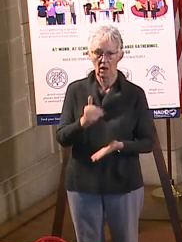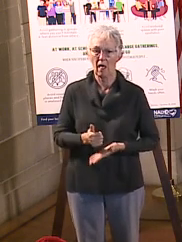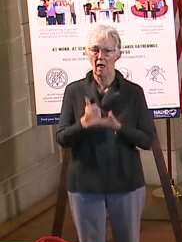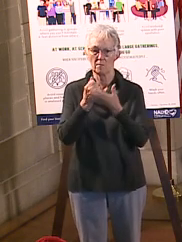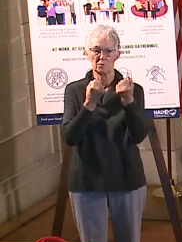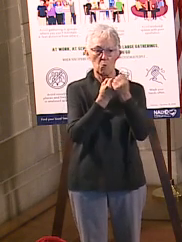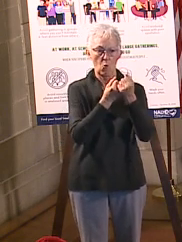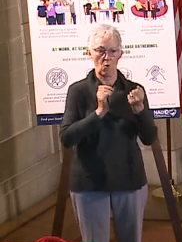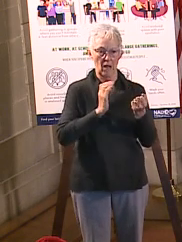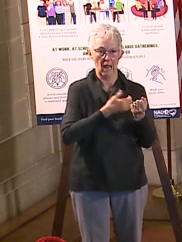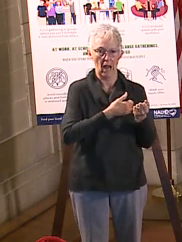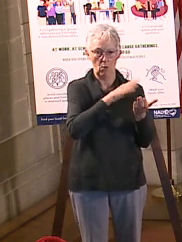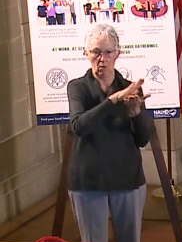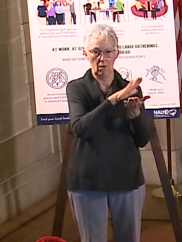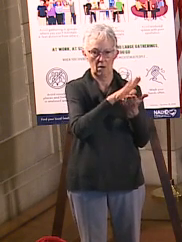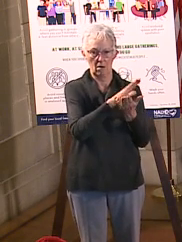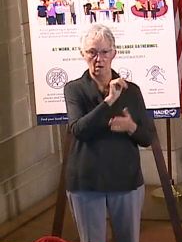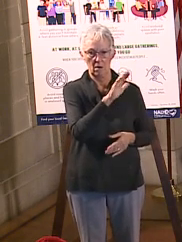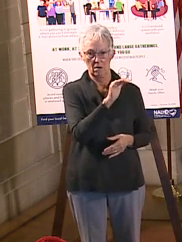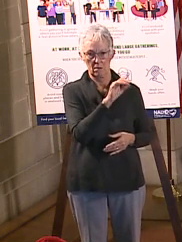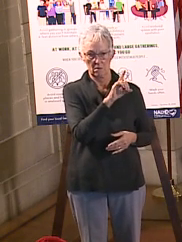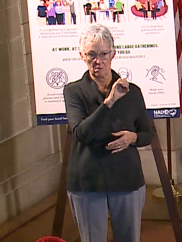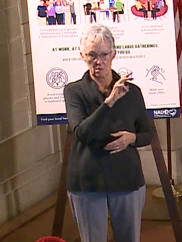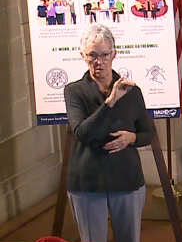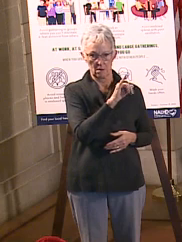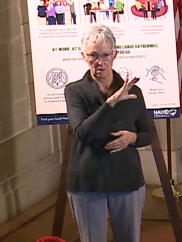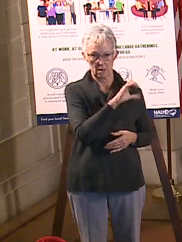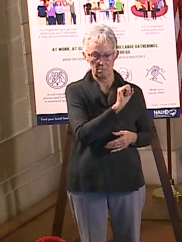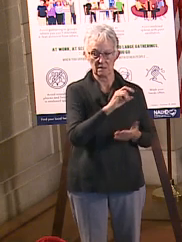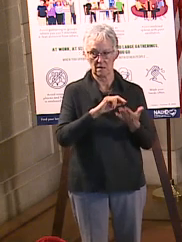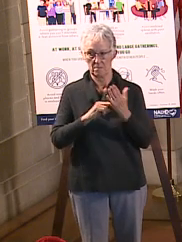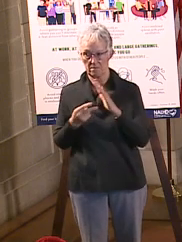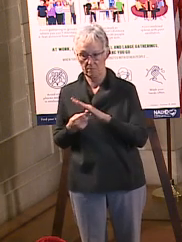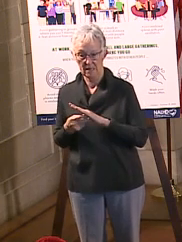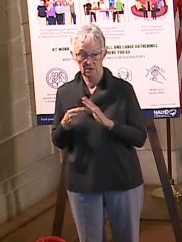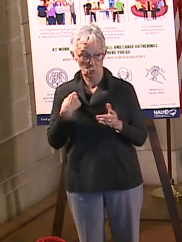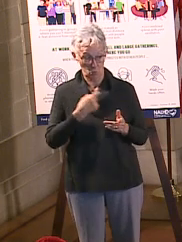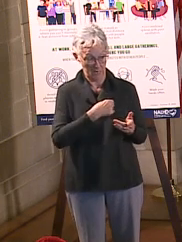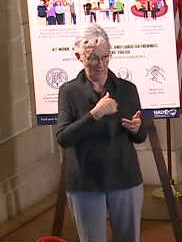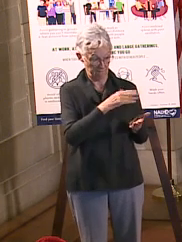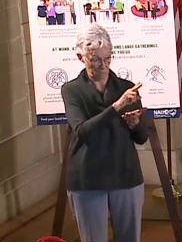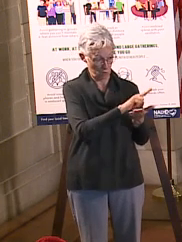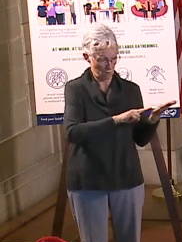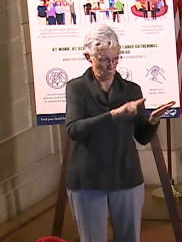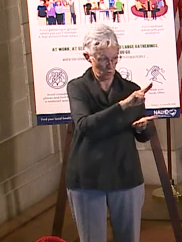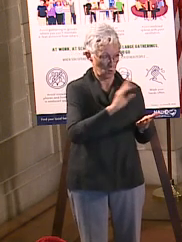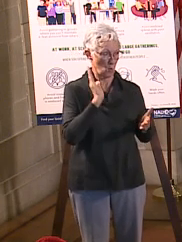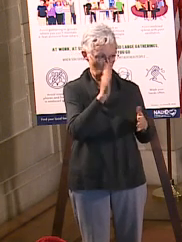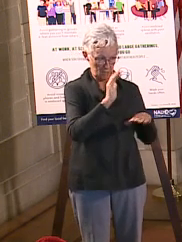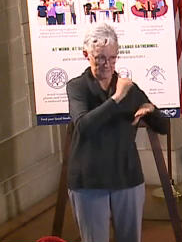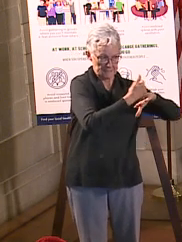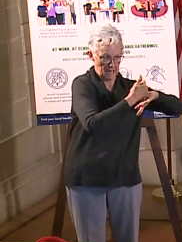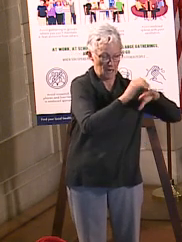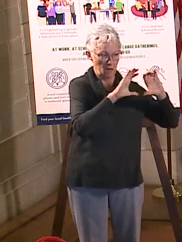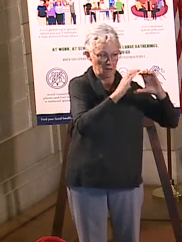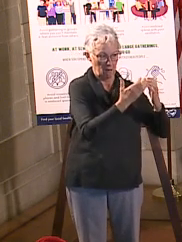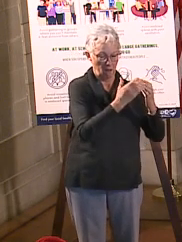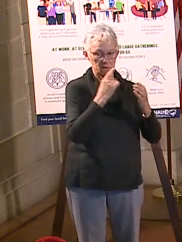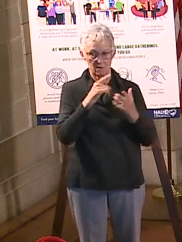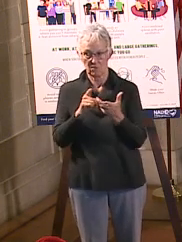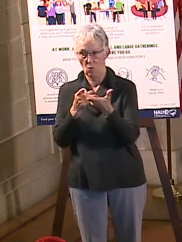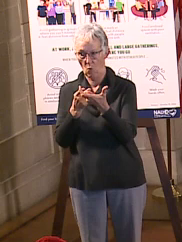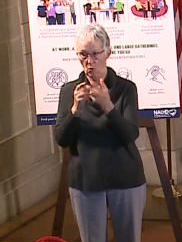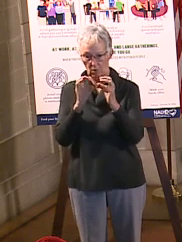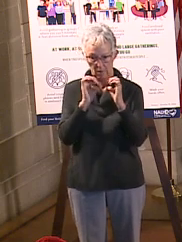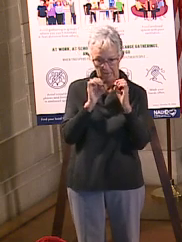help fulfill the future workforce of U.S. Space Command. So when you look across the board, the affordability,